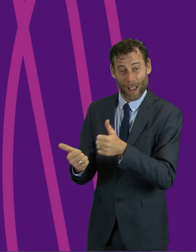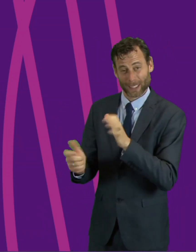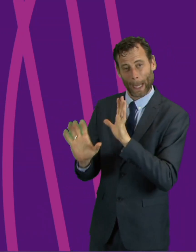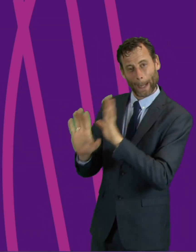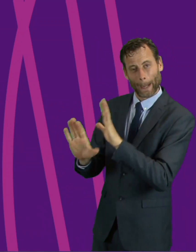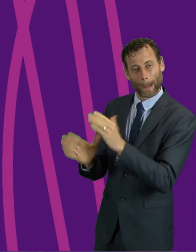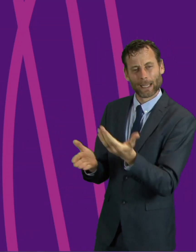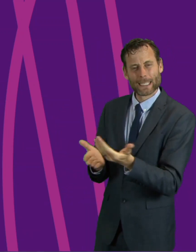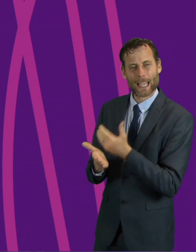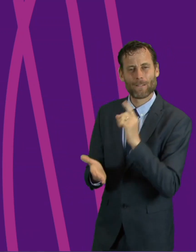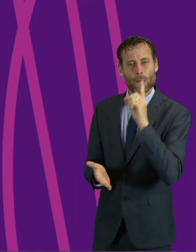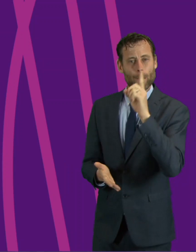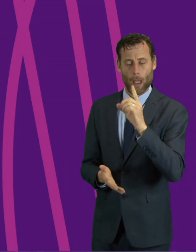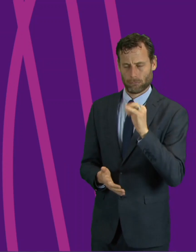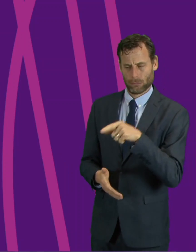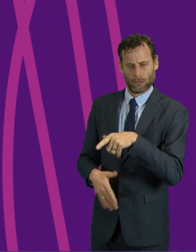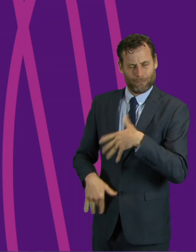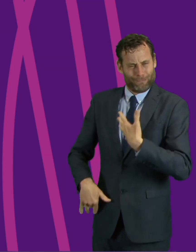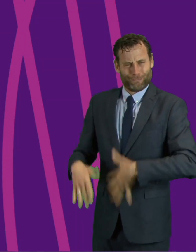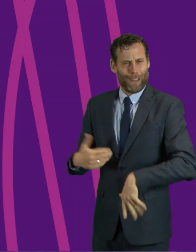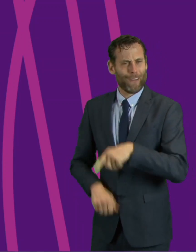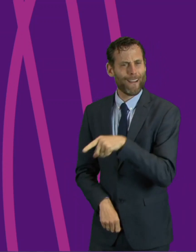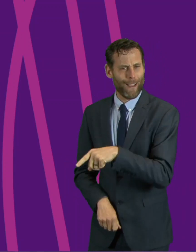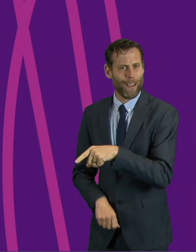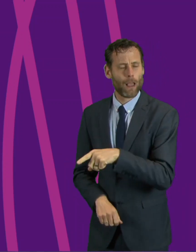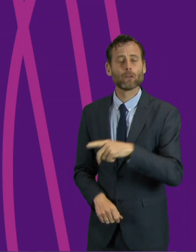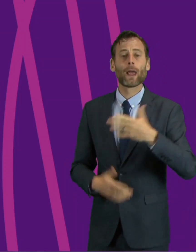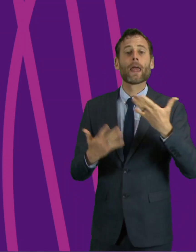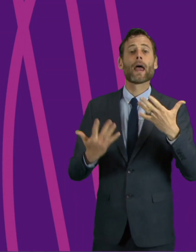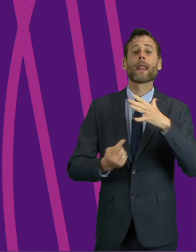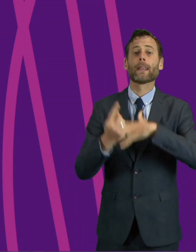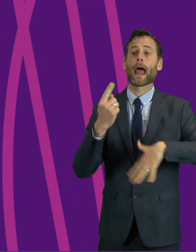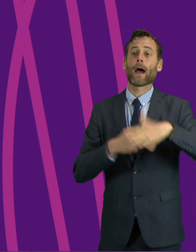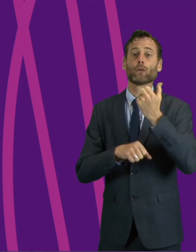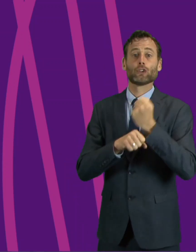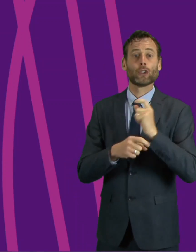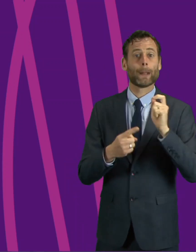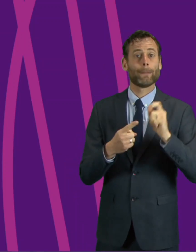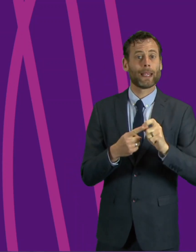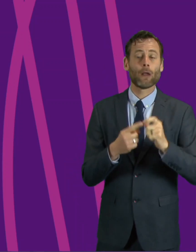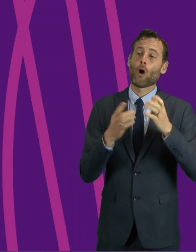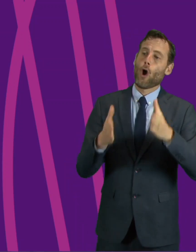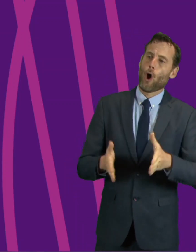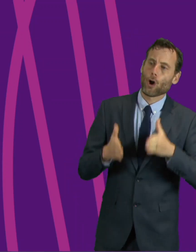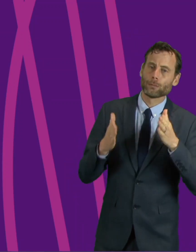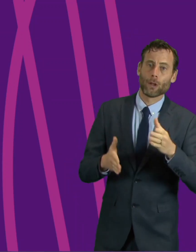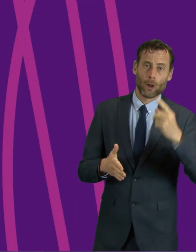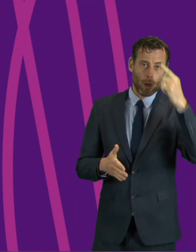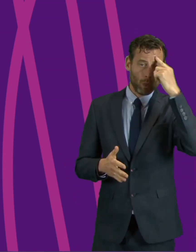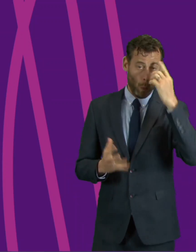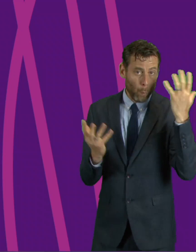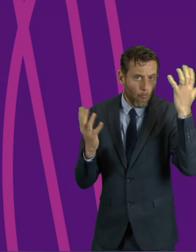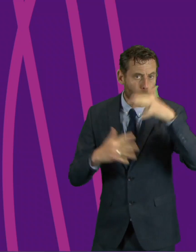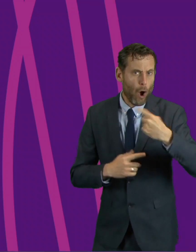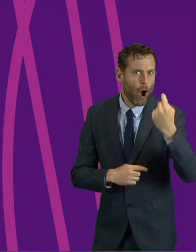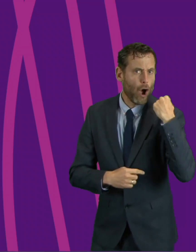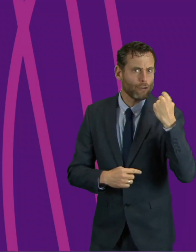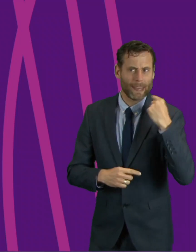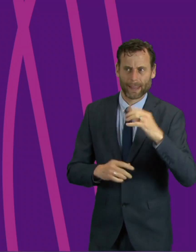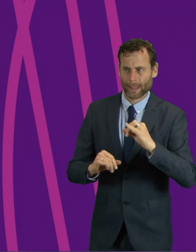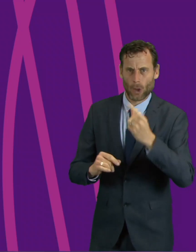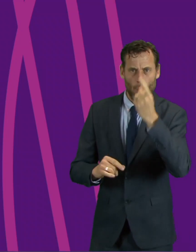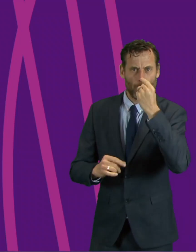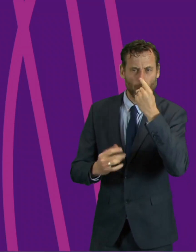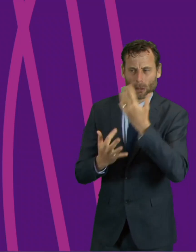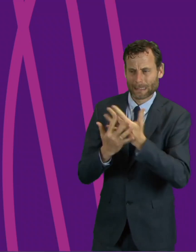First Minister knows. As GP surgeries and hospital wards are quieter than we'd feared that they would be, is the